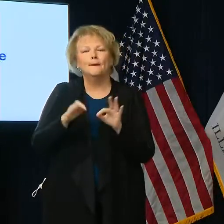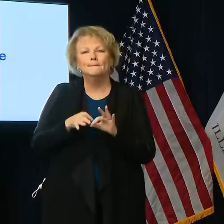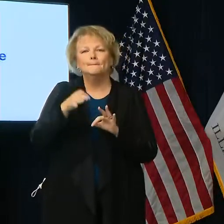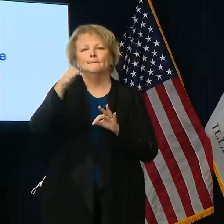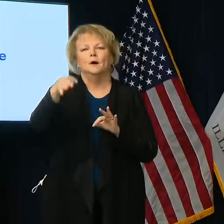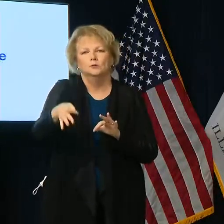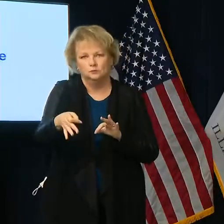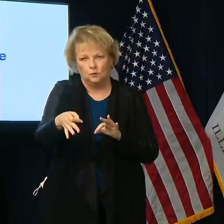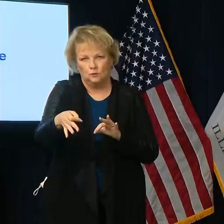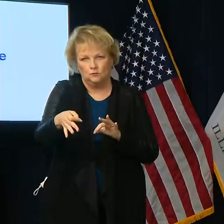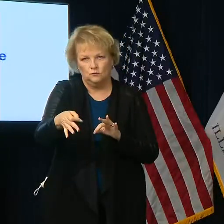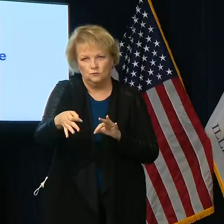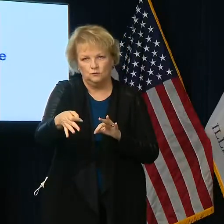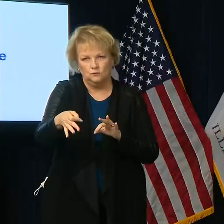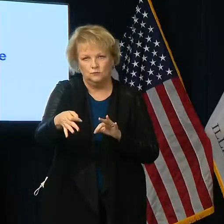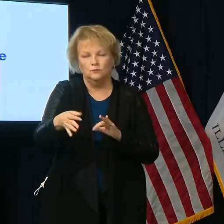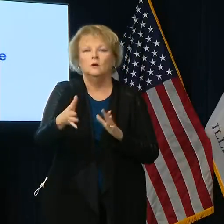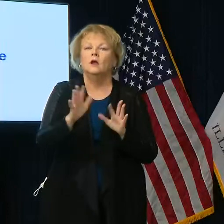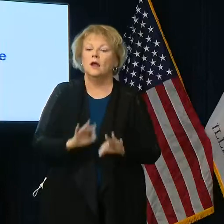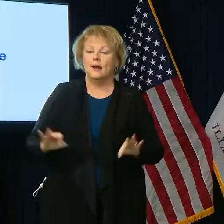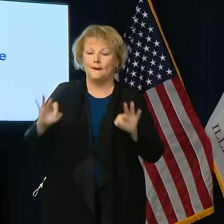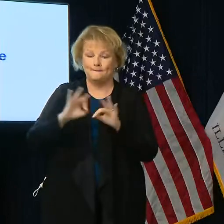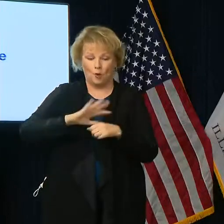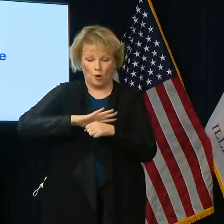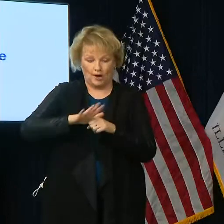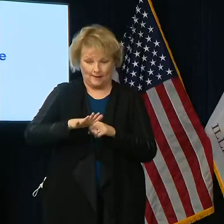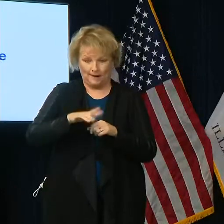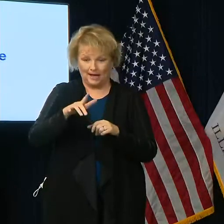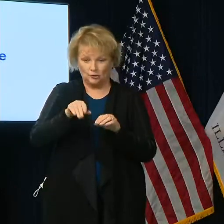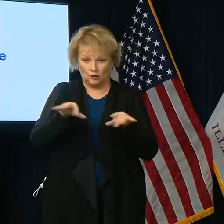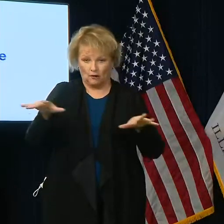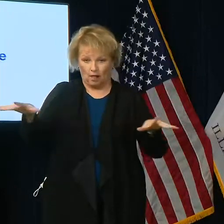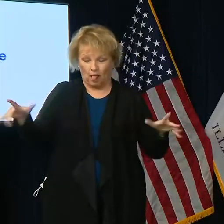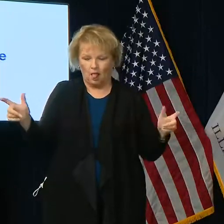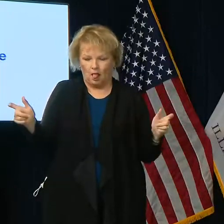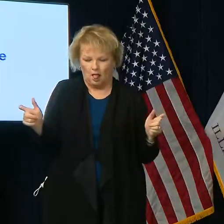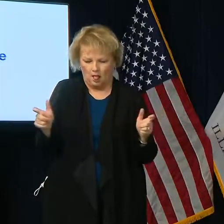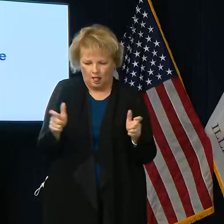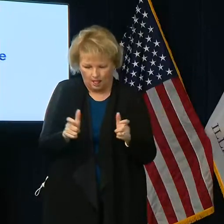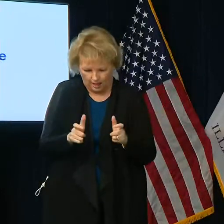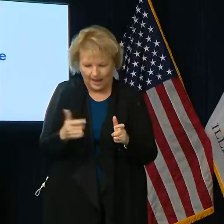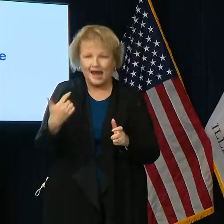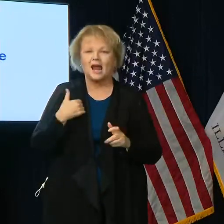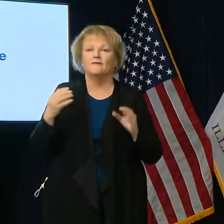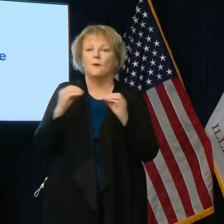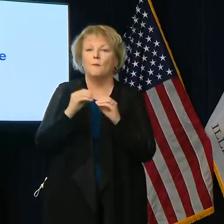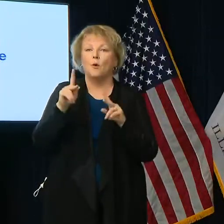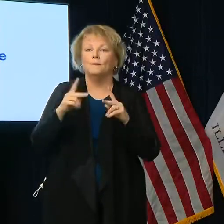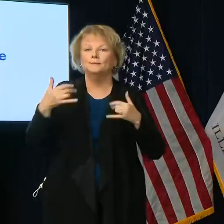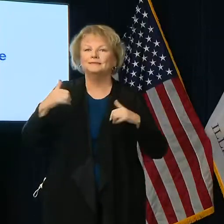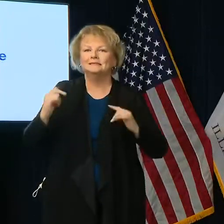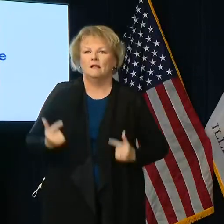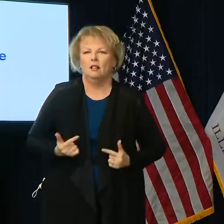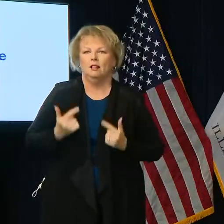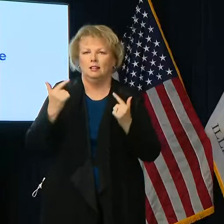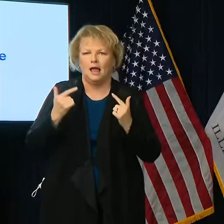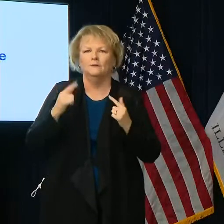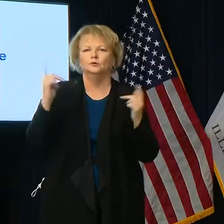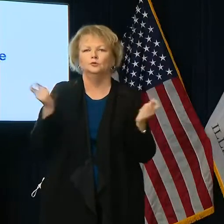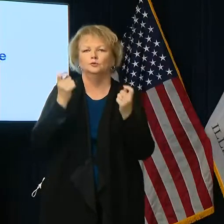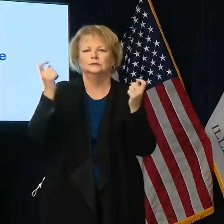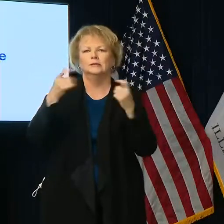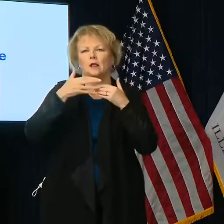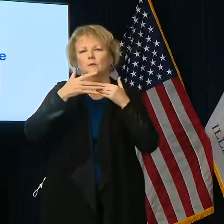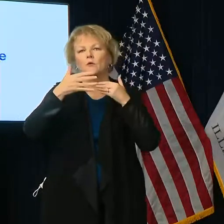a little bit. We want to have this pandemic controlled so that we have more of us here together to be able to